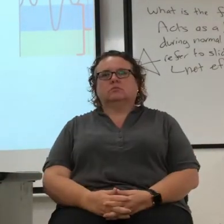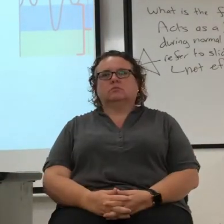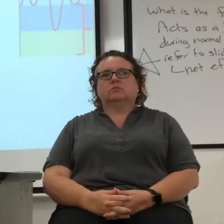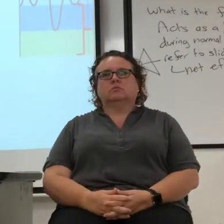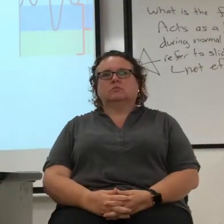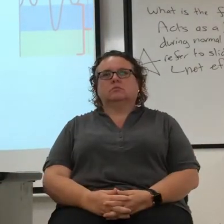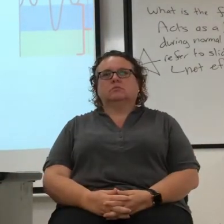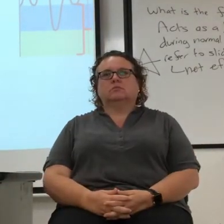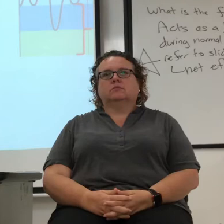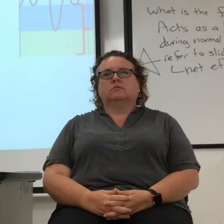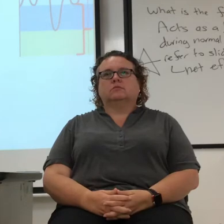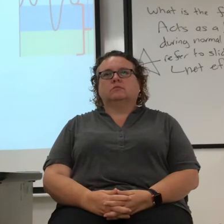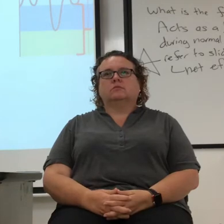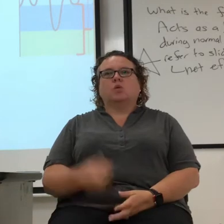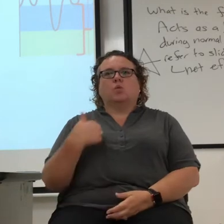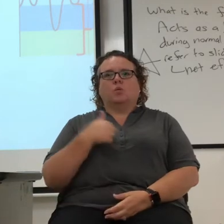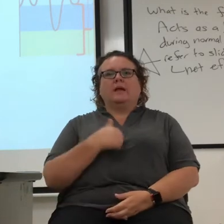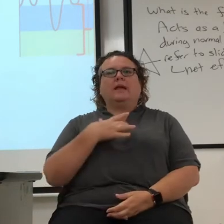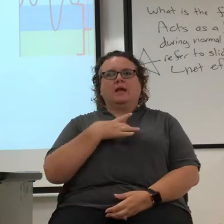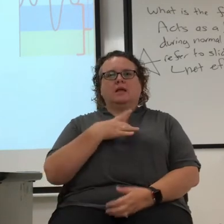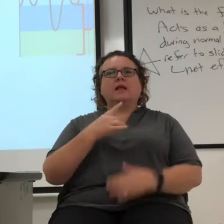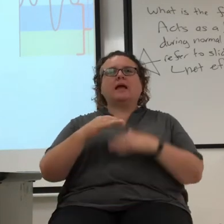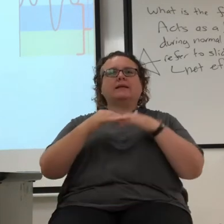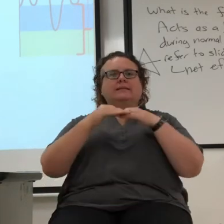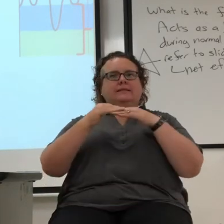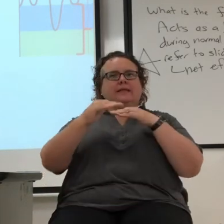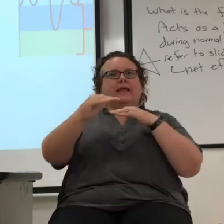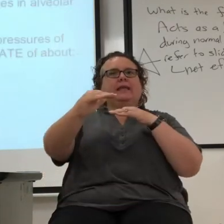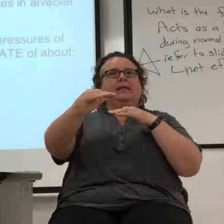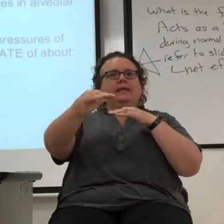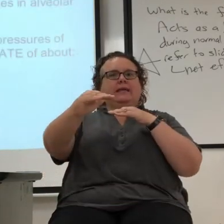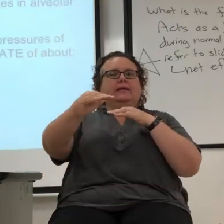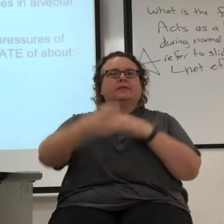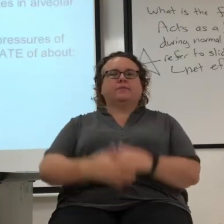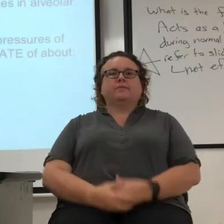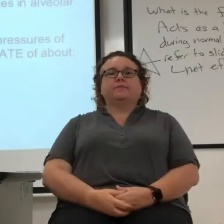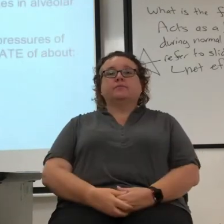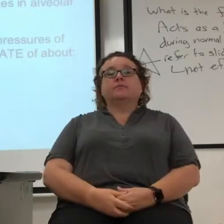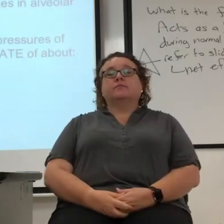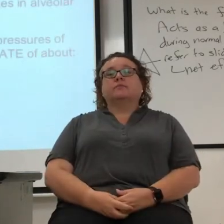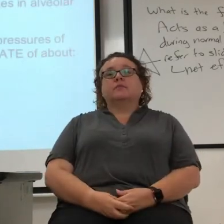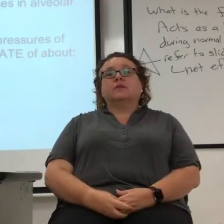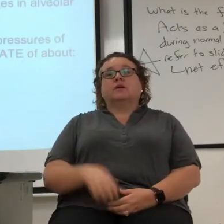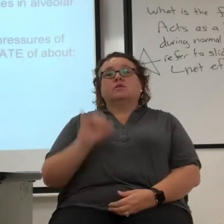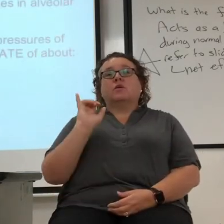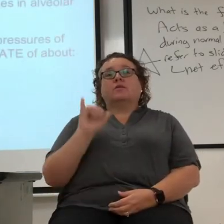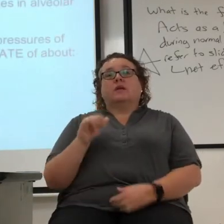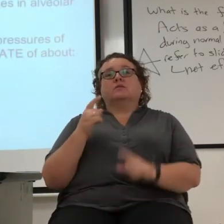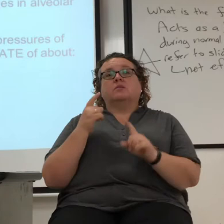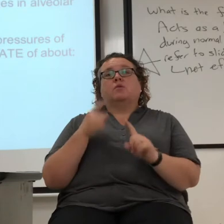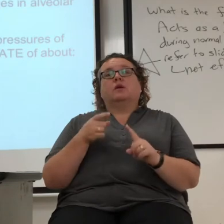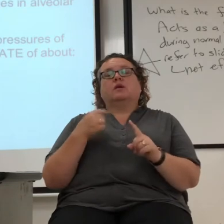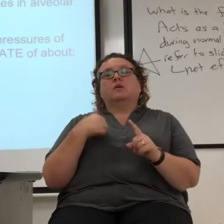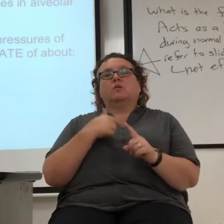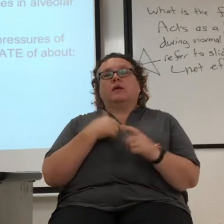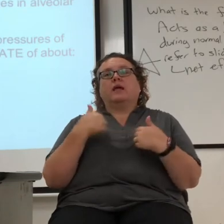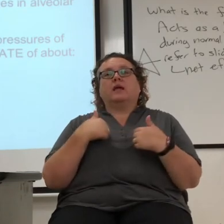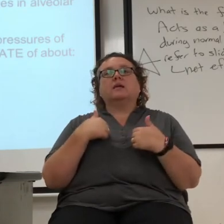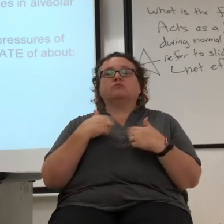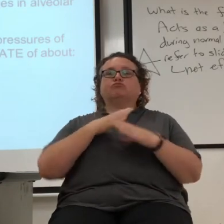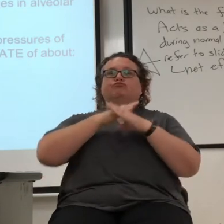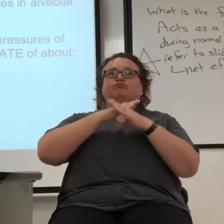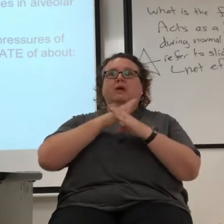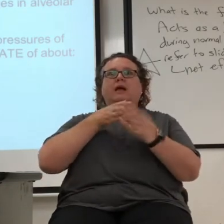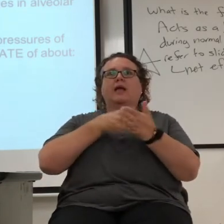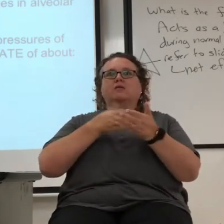We like steady state. Right, that's the point of FRC, and so it's buffering against large changes and